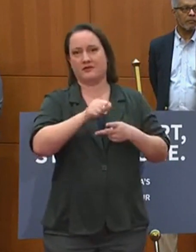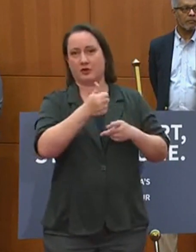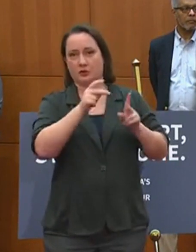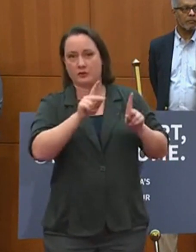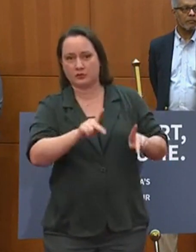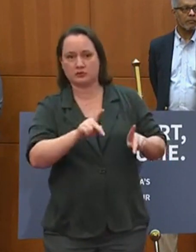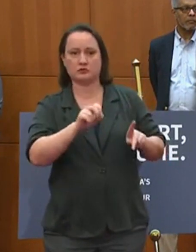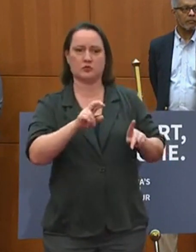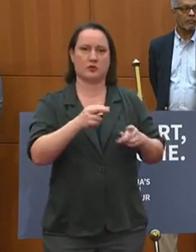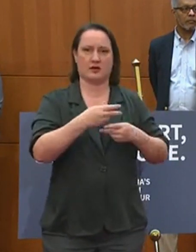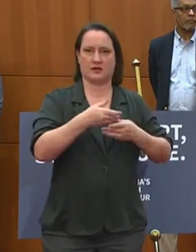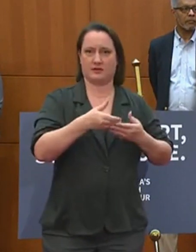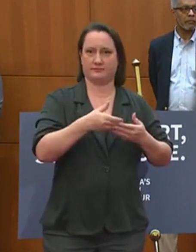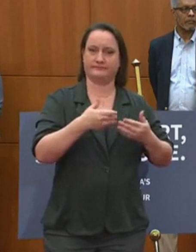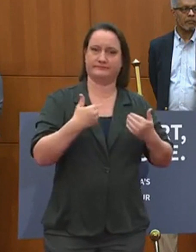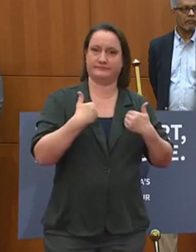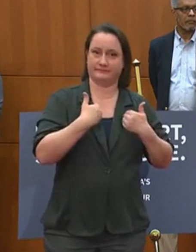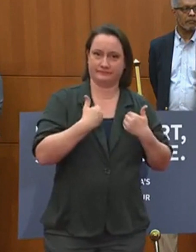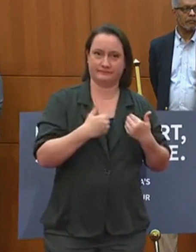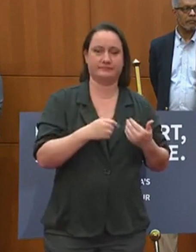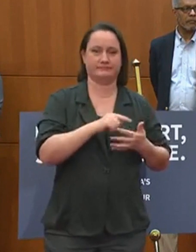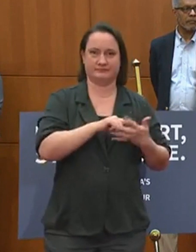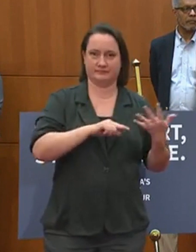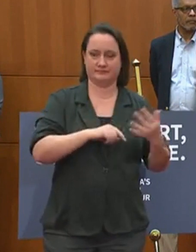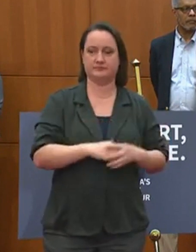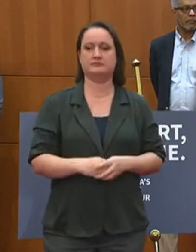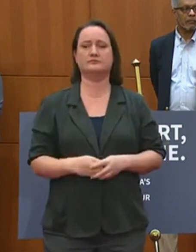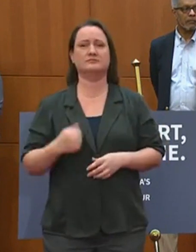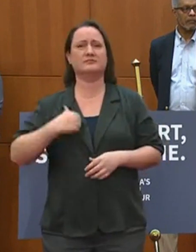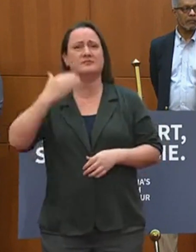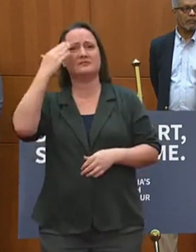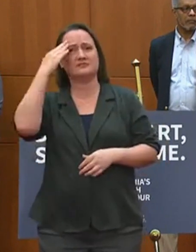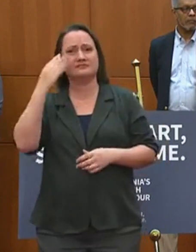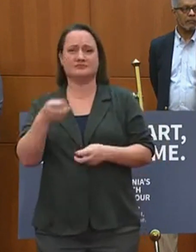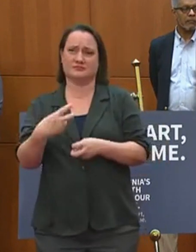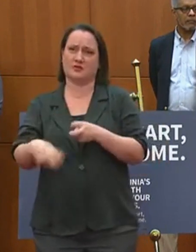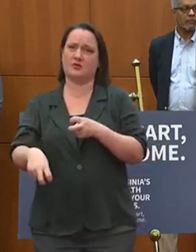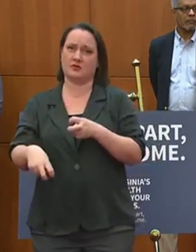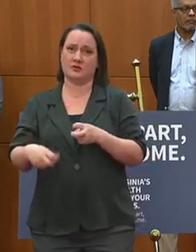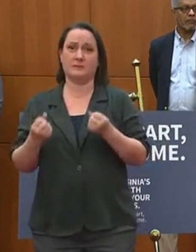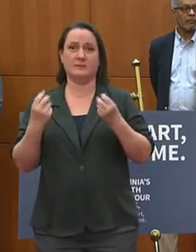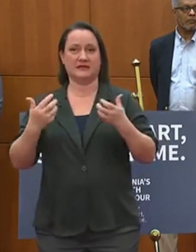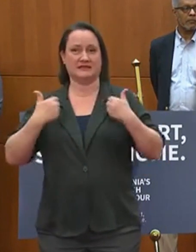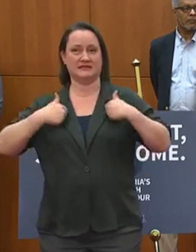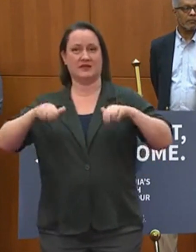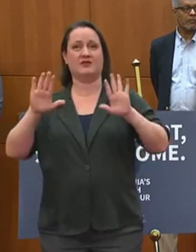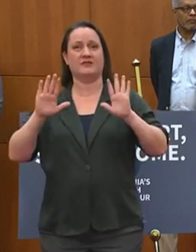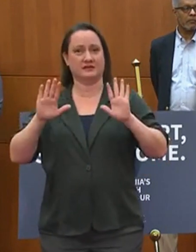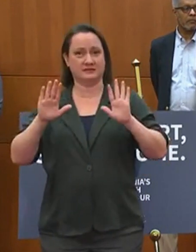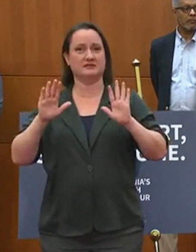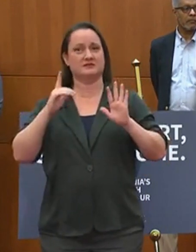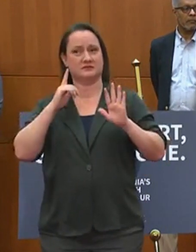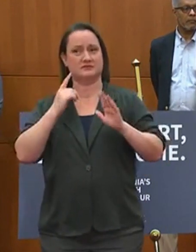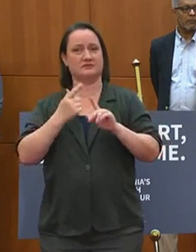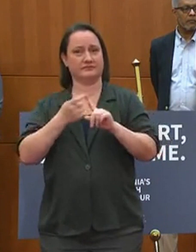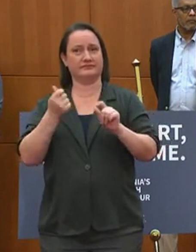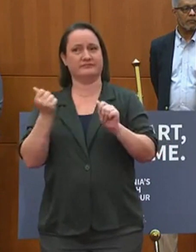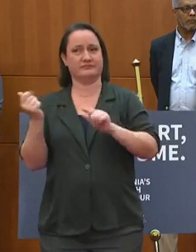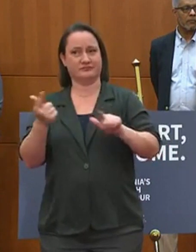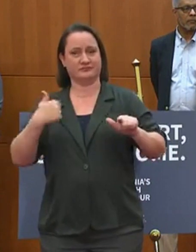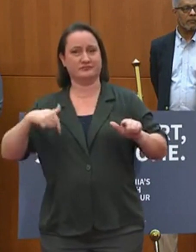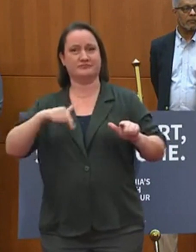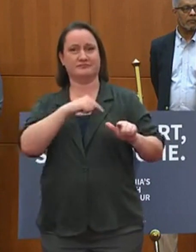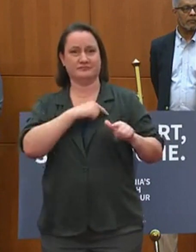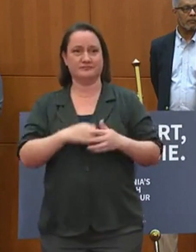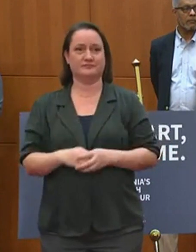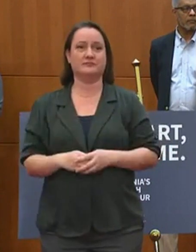animal. I know this is difficult, and many sacrifices are being made, but the sooner we can put this